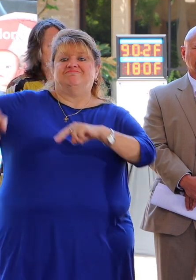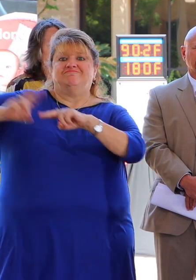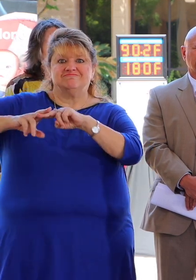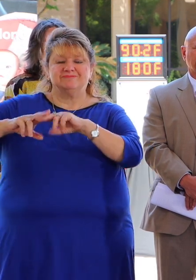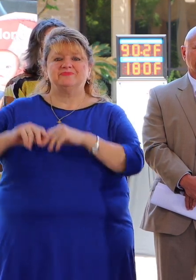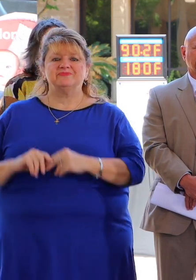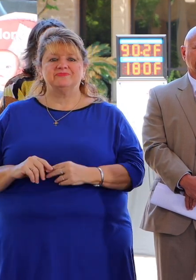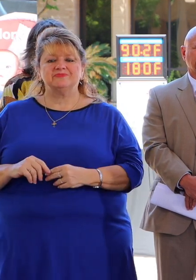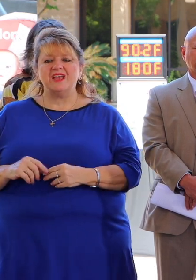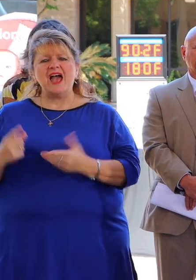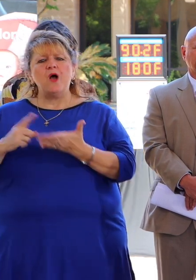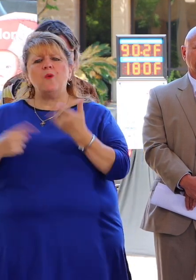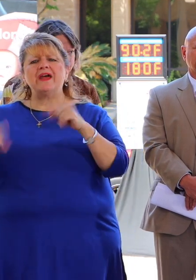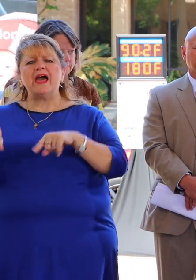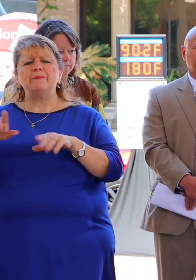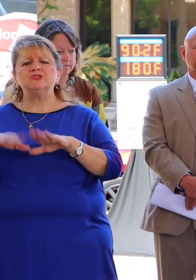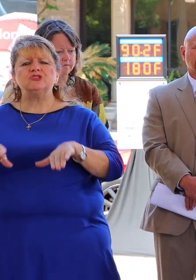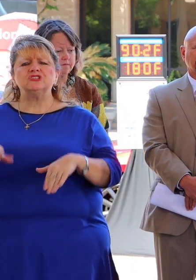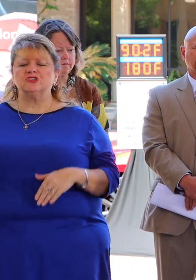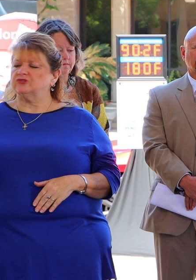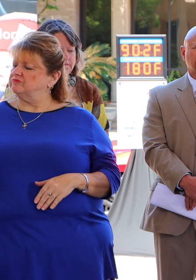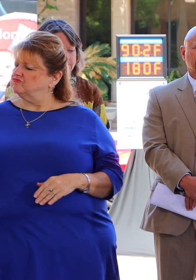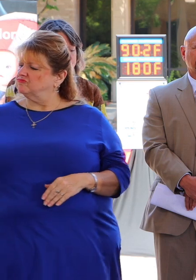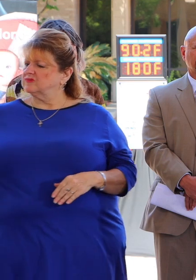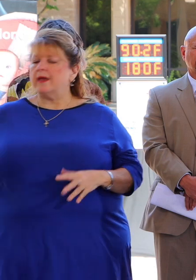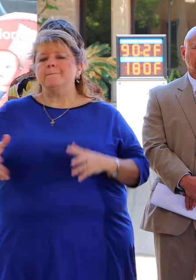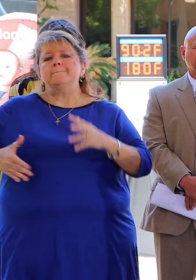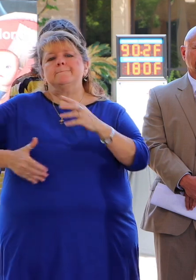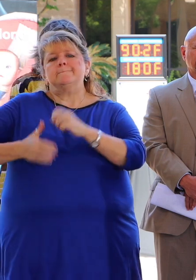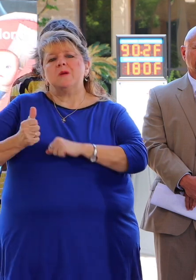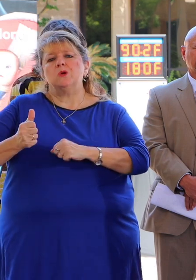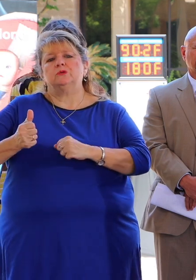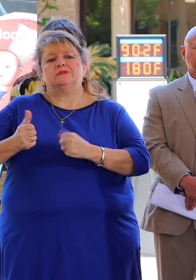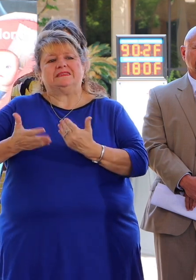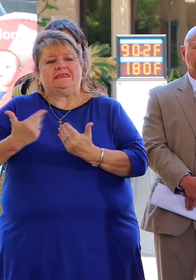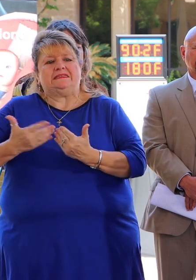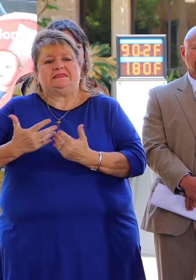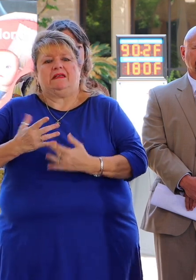under 4 years of age, are more susceptible to heat exhaustion and heat stroke.